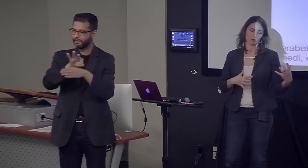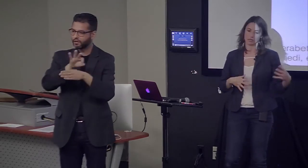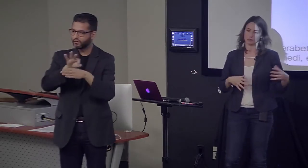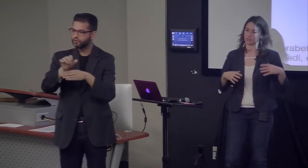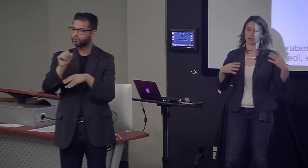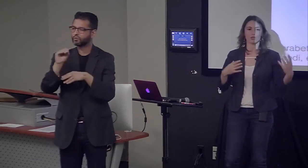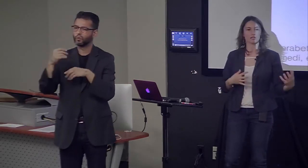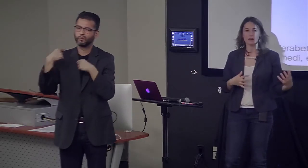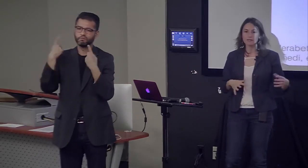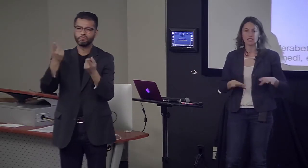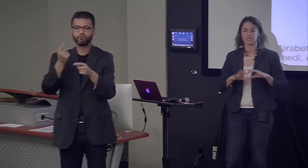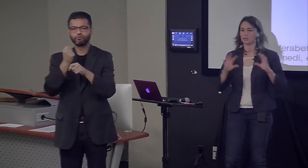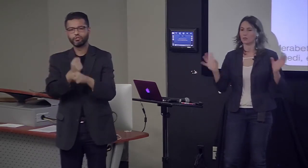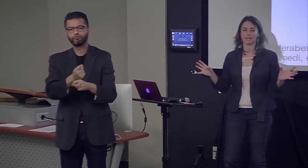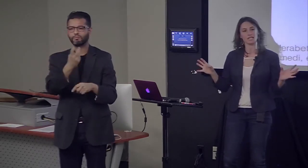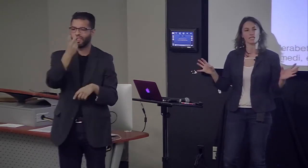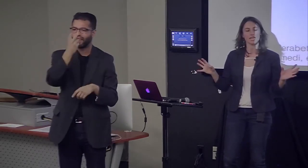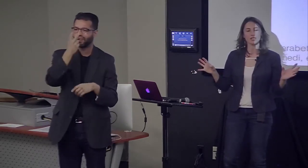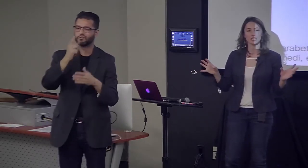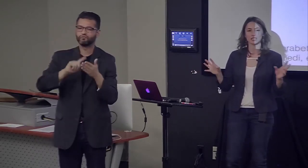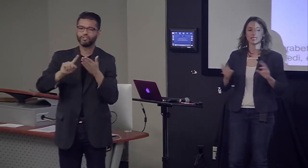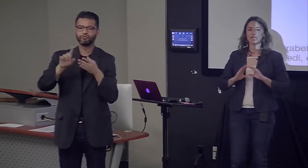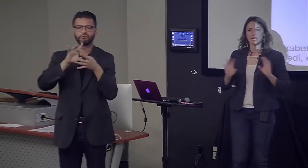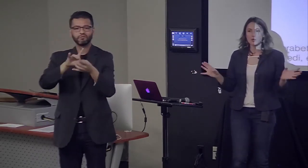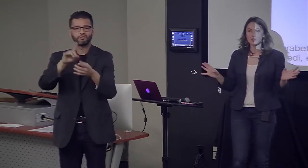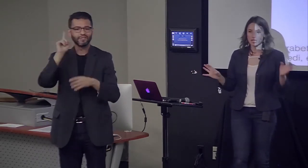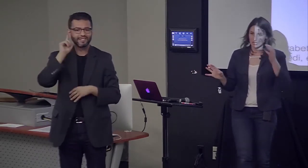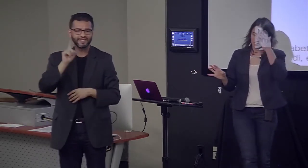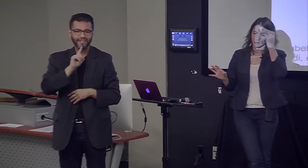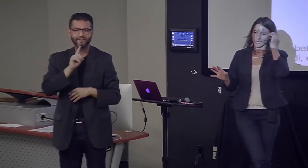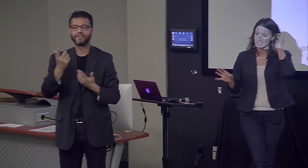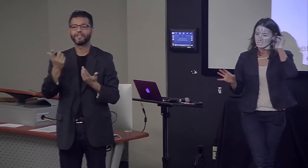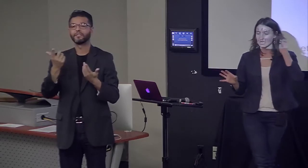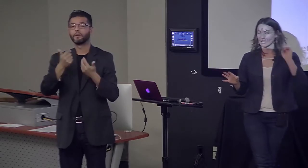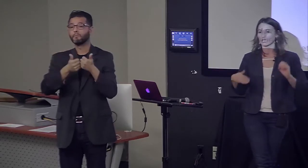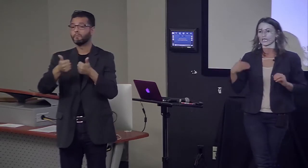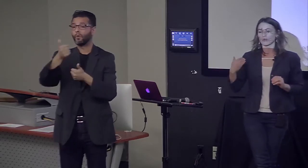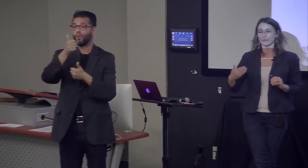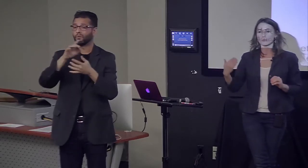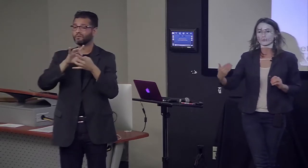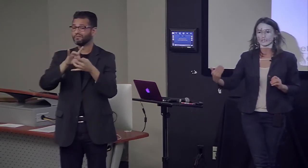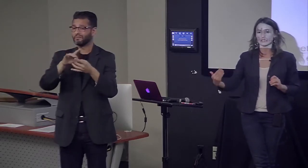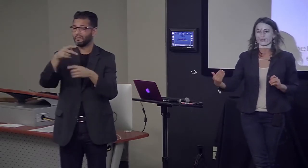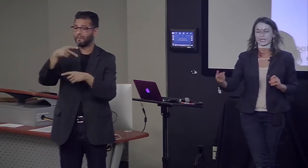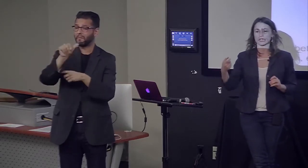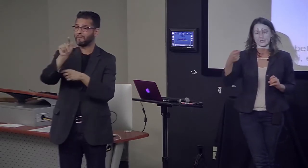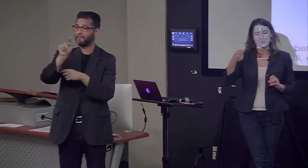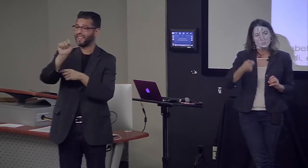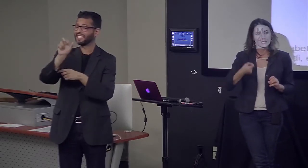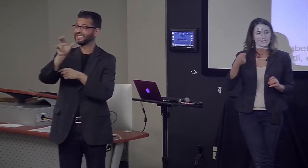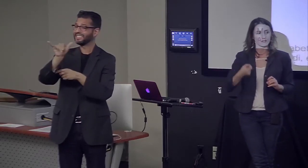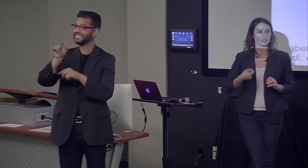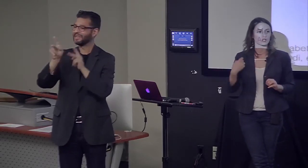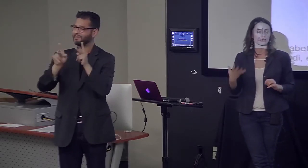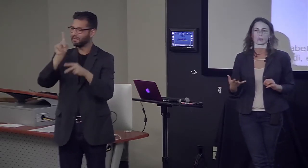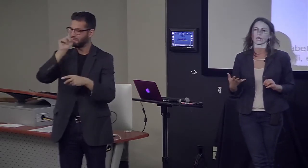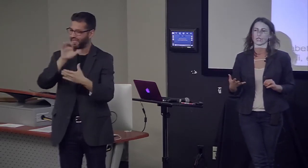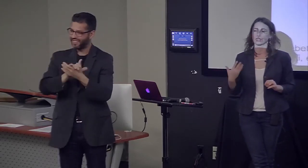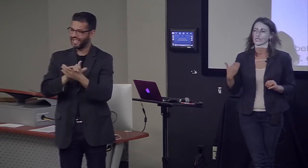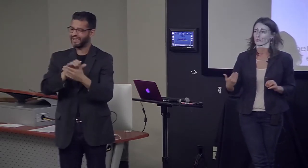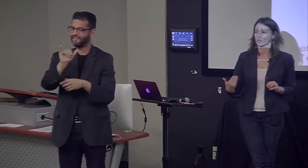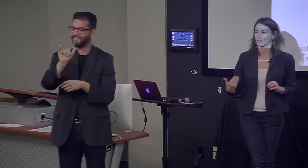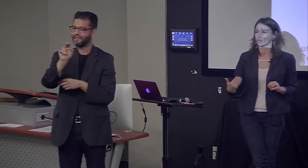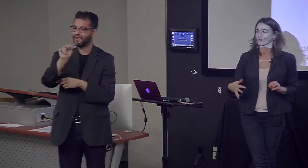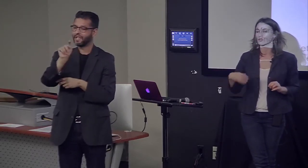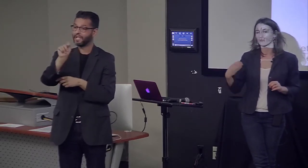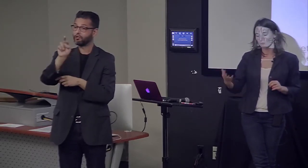and actually in research on deafness and somatosensation, in most cases of plasticity, people believe that the intrinsic function of a brain